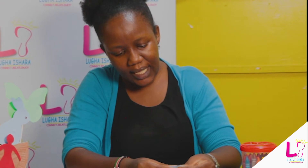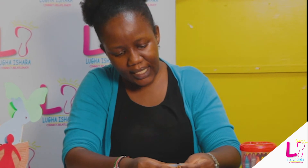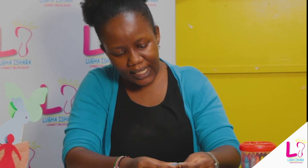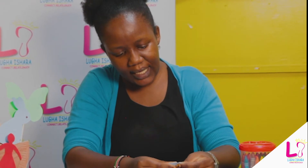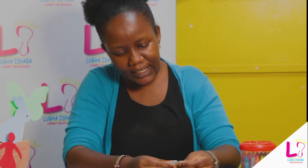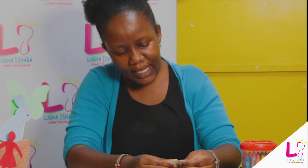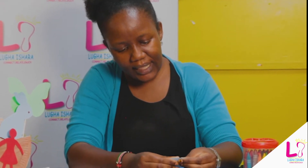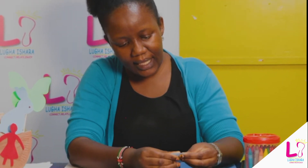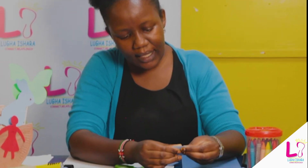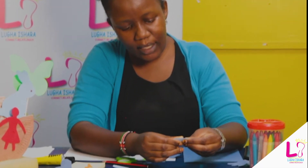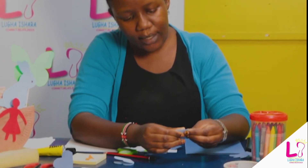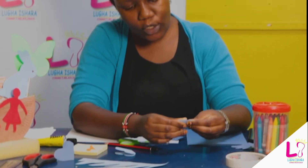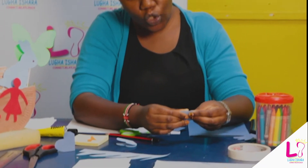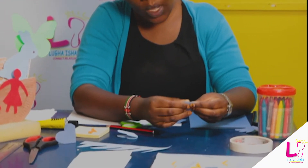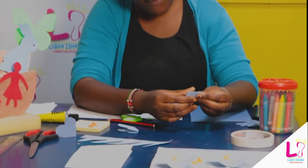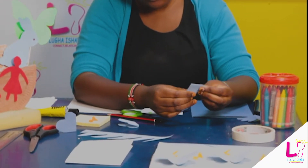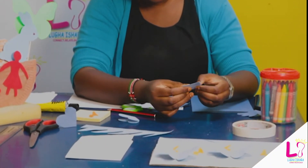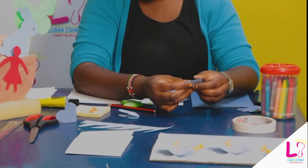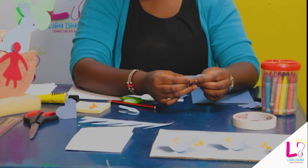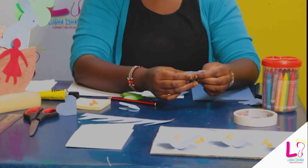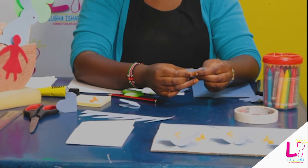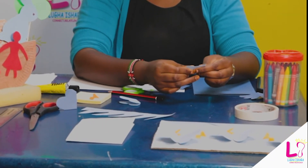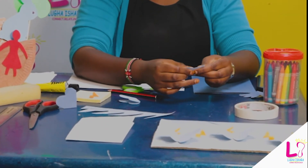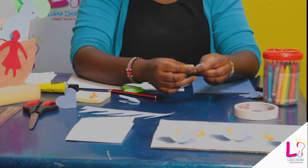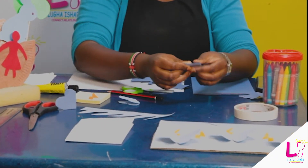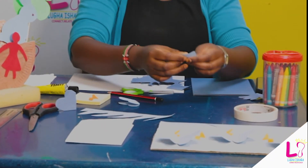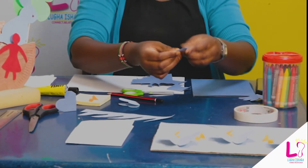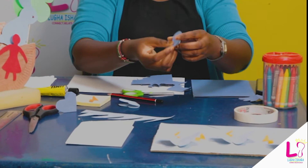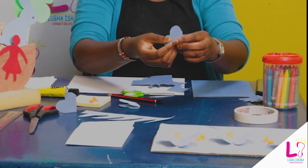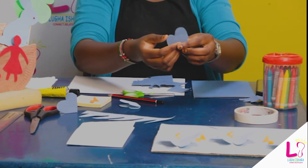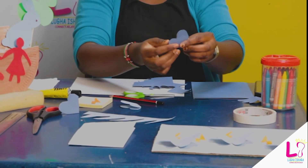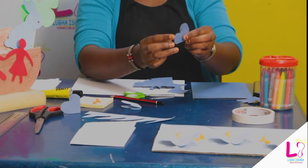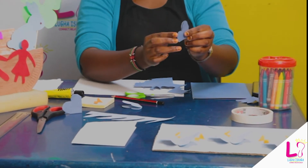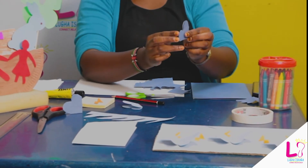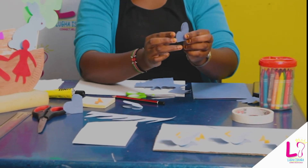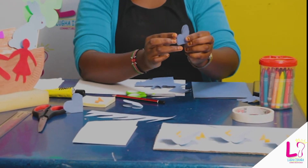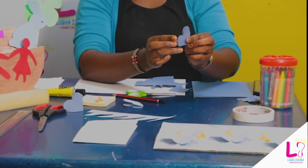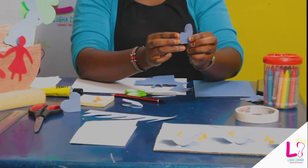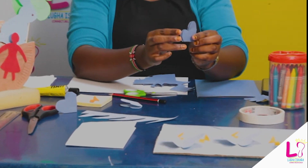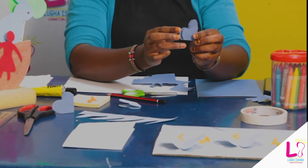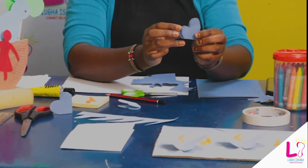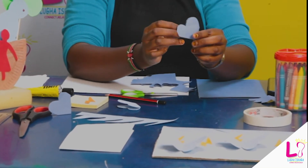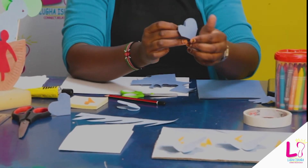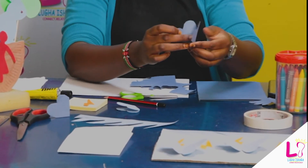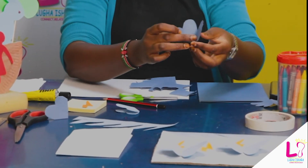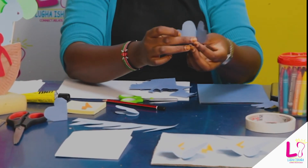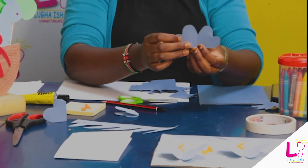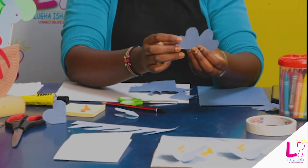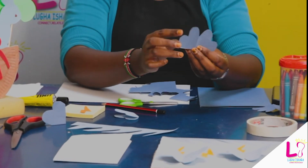like that, like you are putting them along each other, and you have